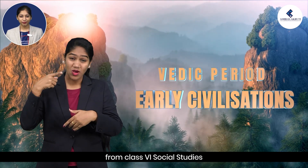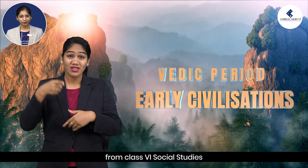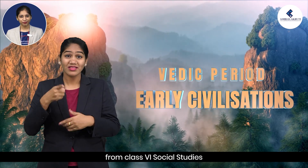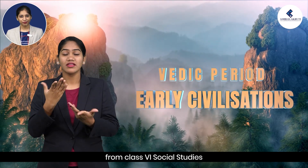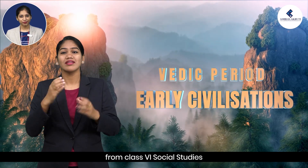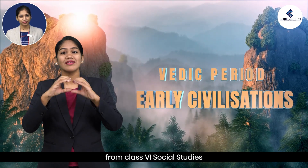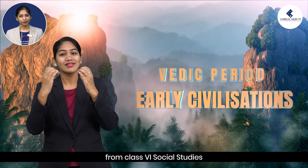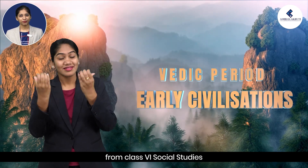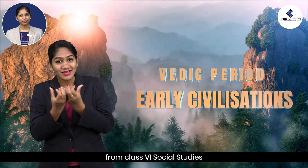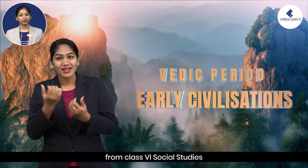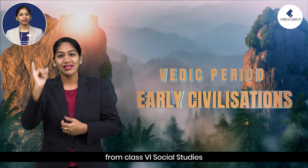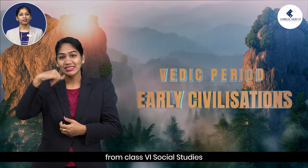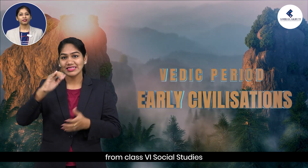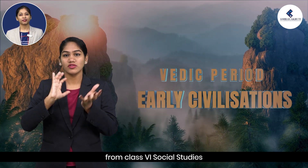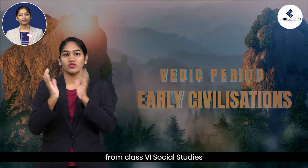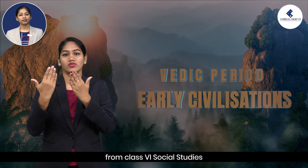Studies.